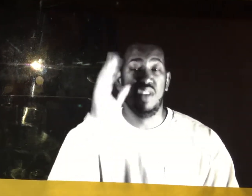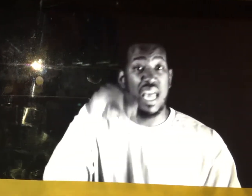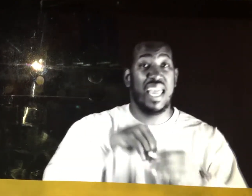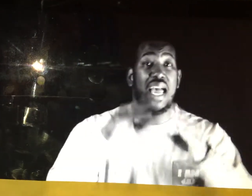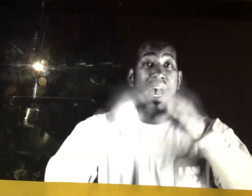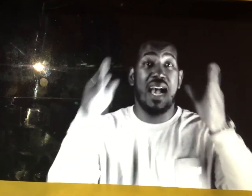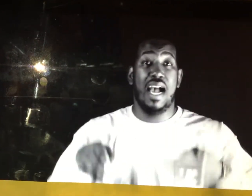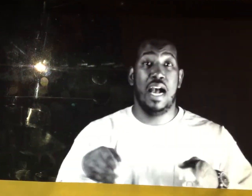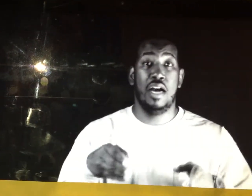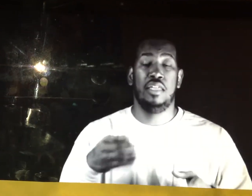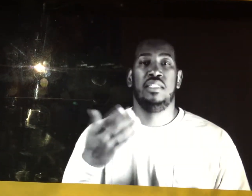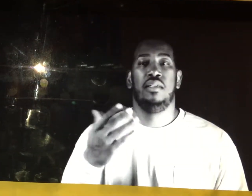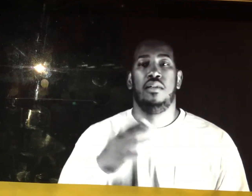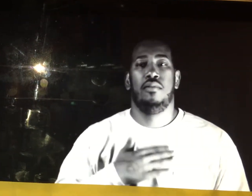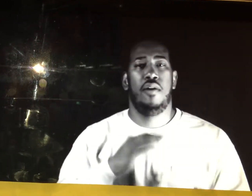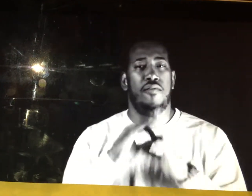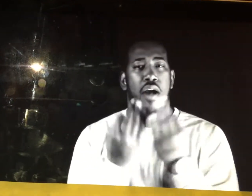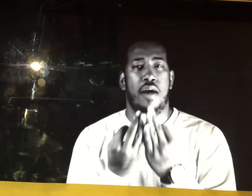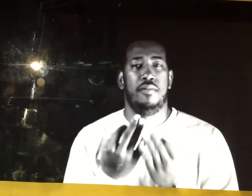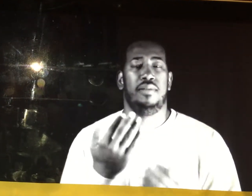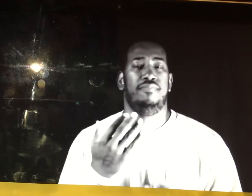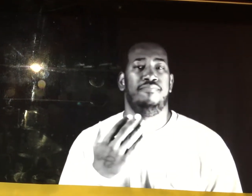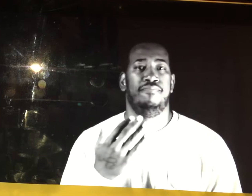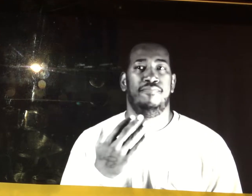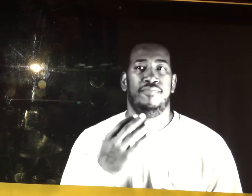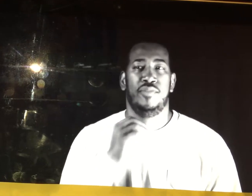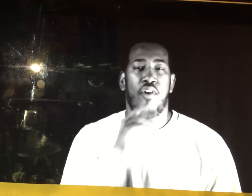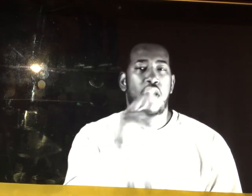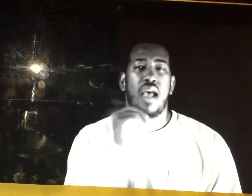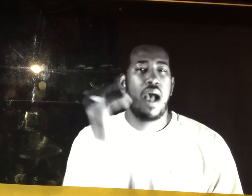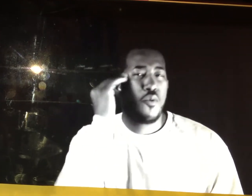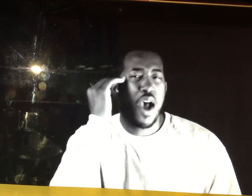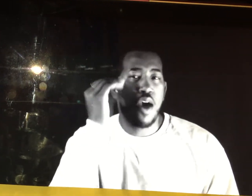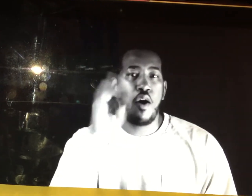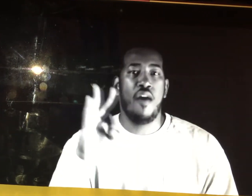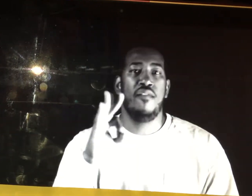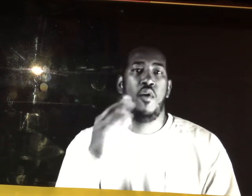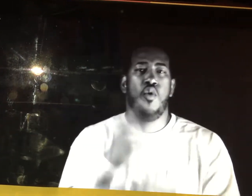Growing up, I really loved to watch TV. In my house, my family,